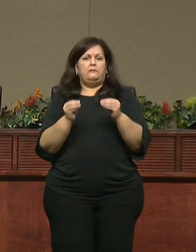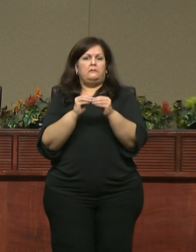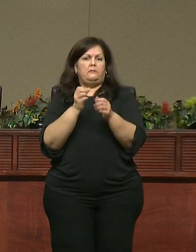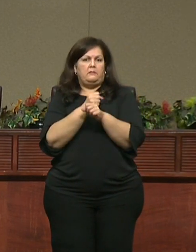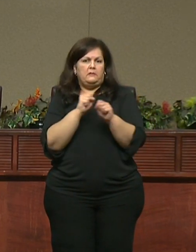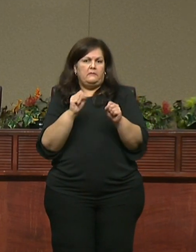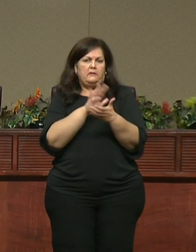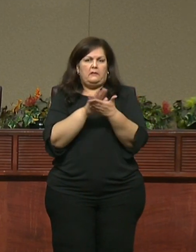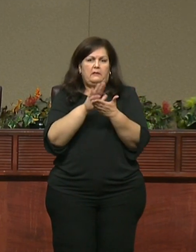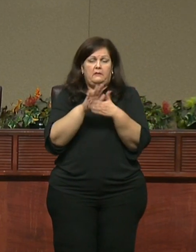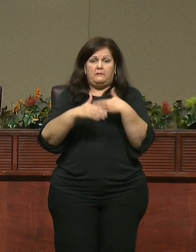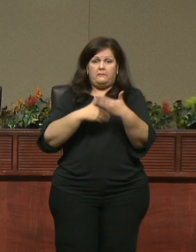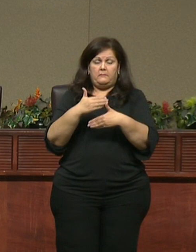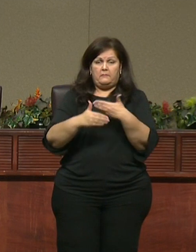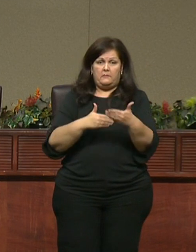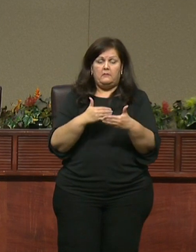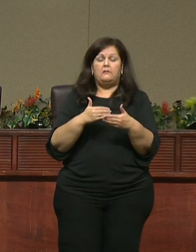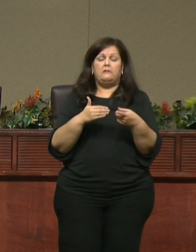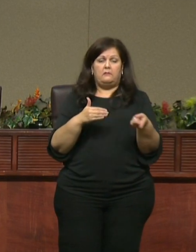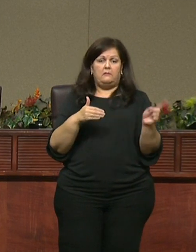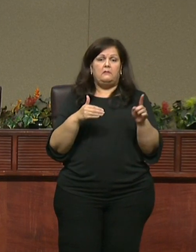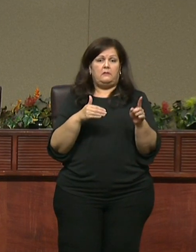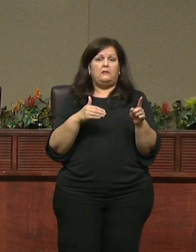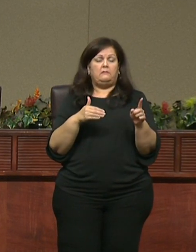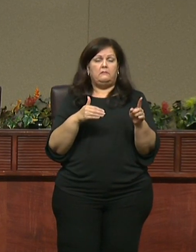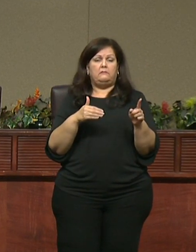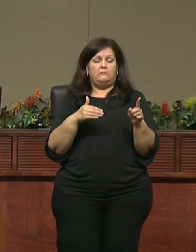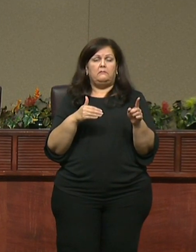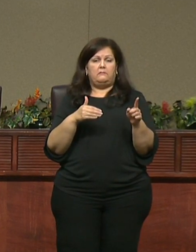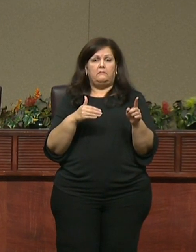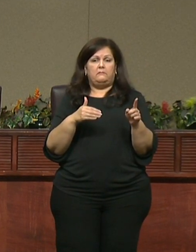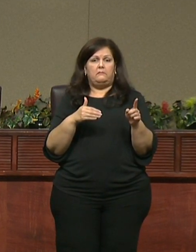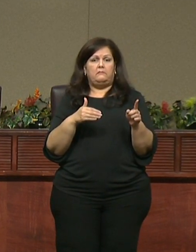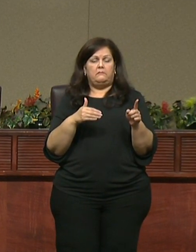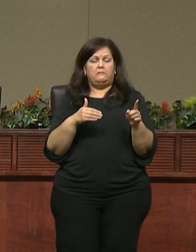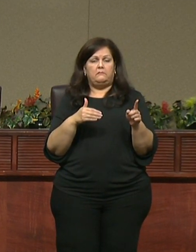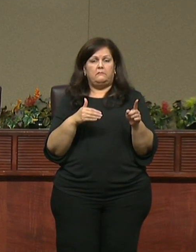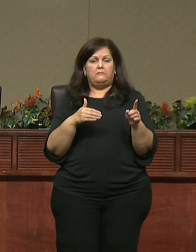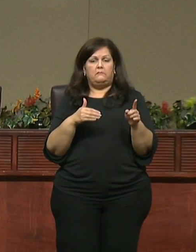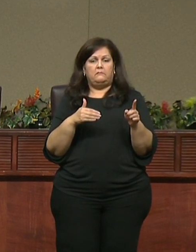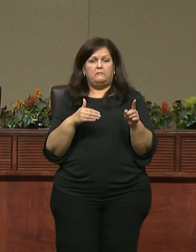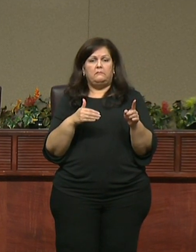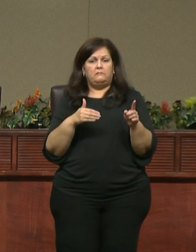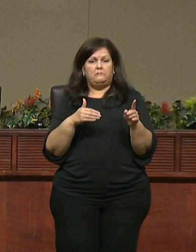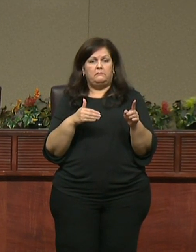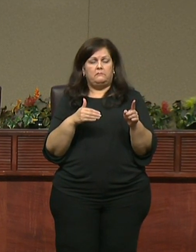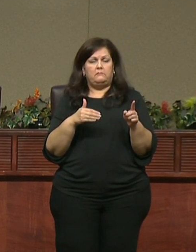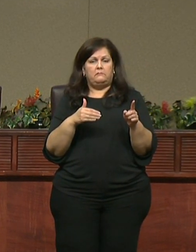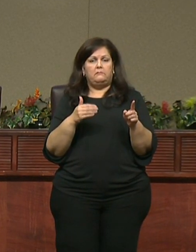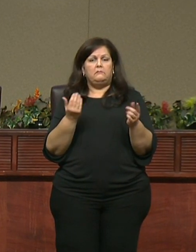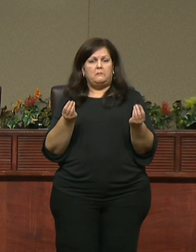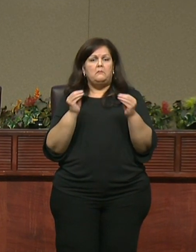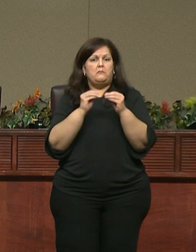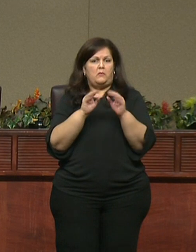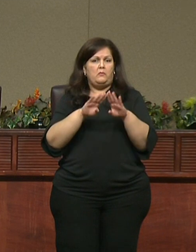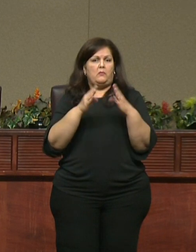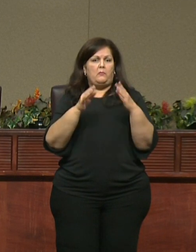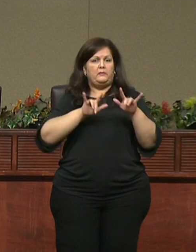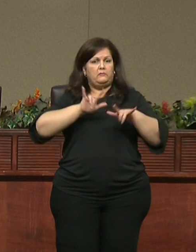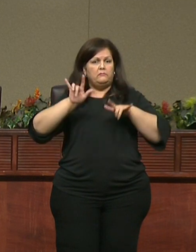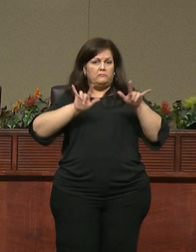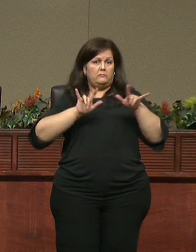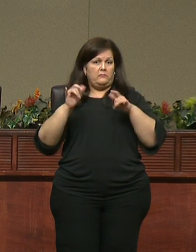cleaning protocols, they have been able to slowly but safely build their traffic back. They've got a long way to